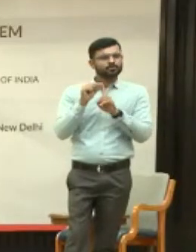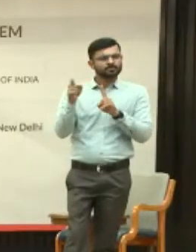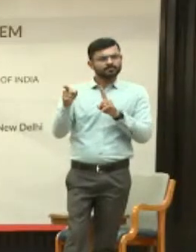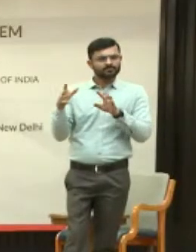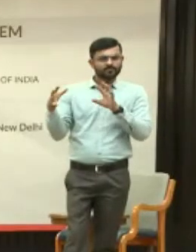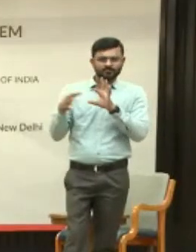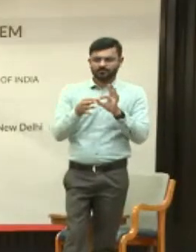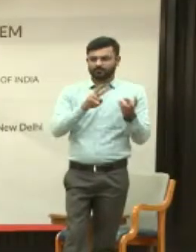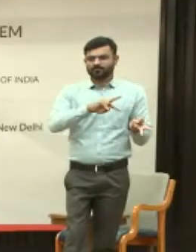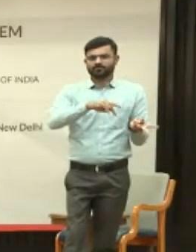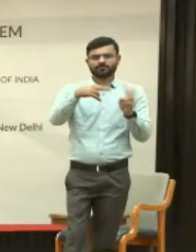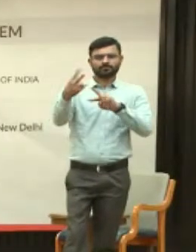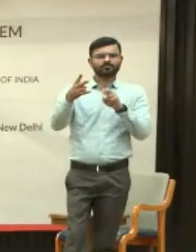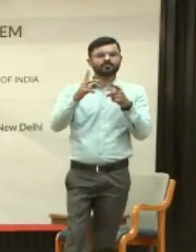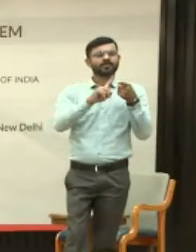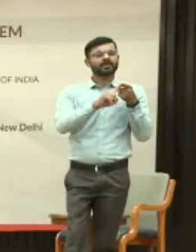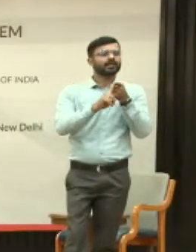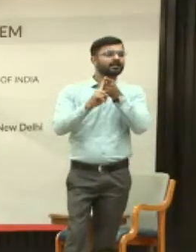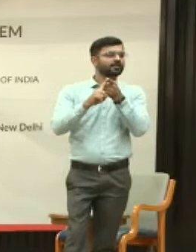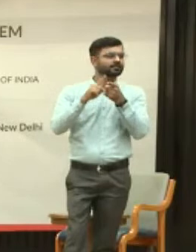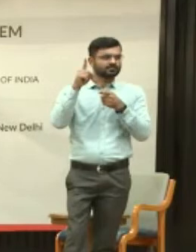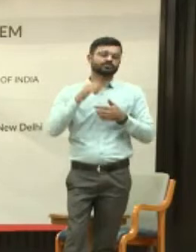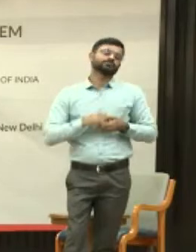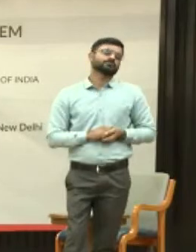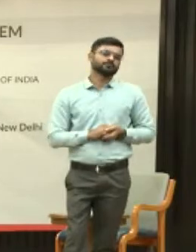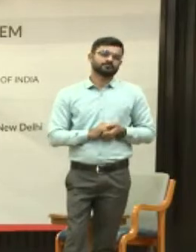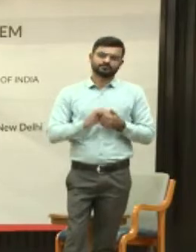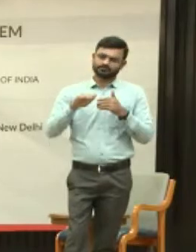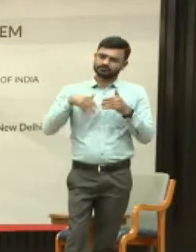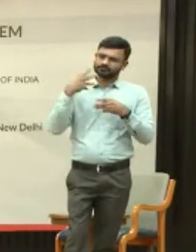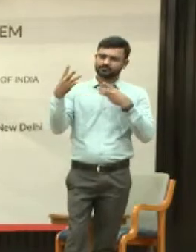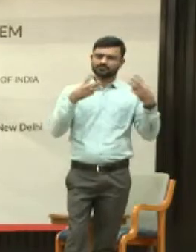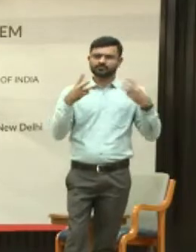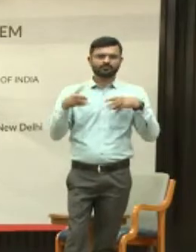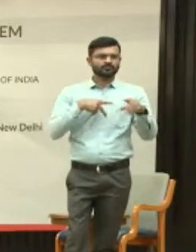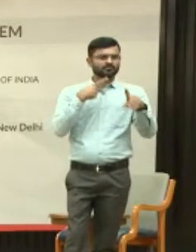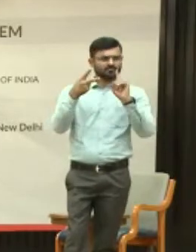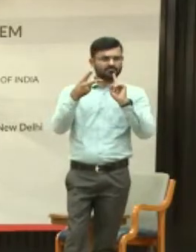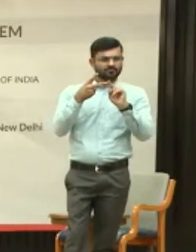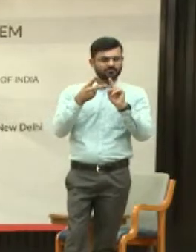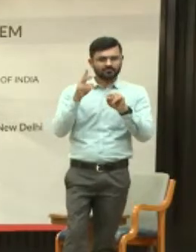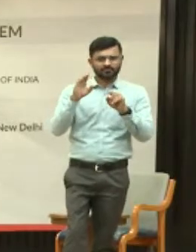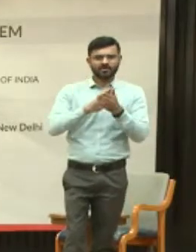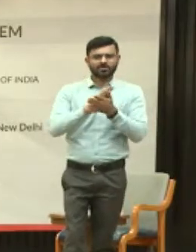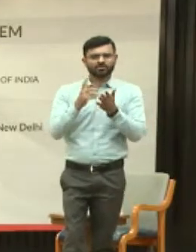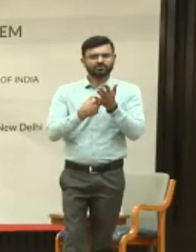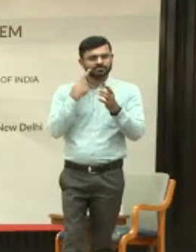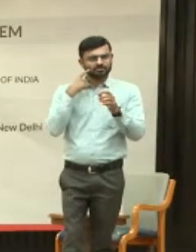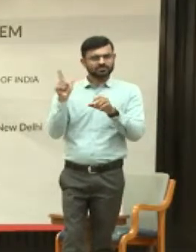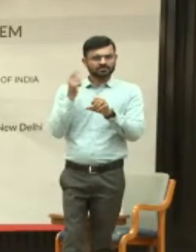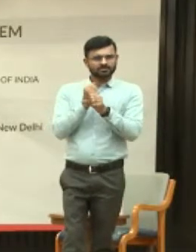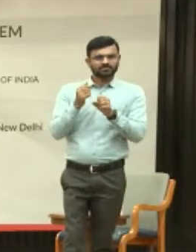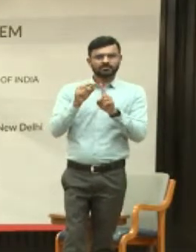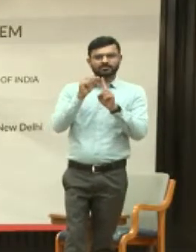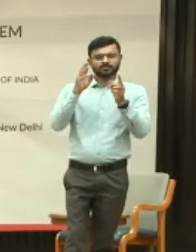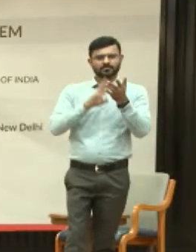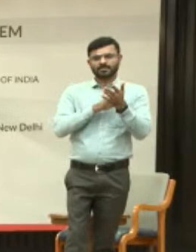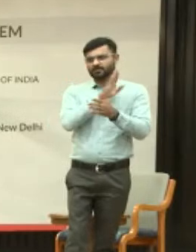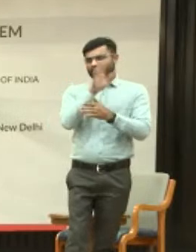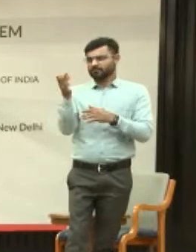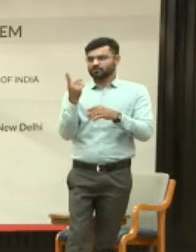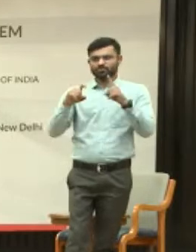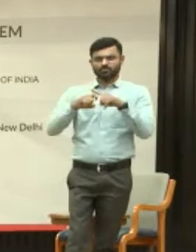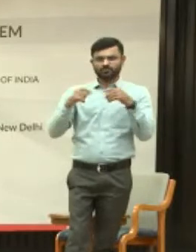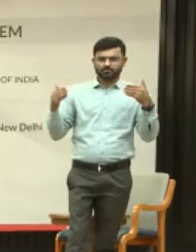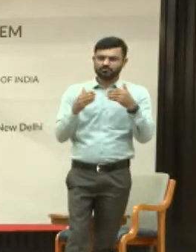and deliver them to England. After World War II, when Winston Churchill was no longer the Prime Minister, the British